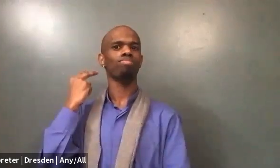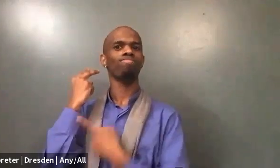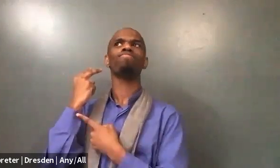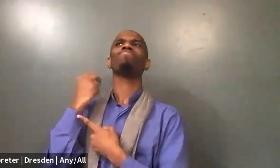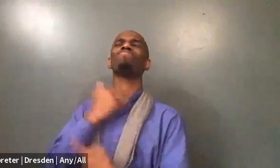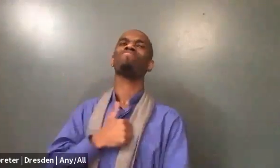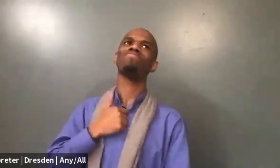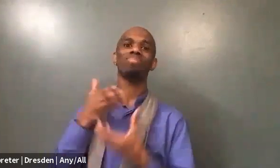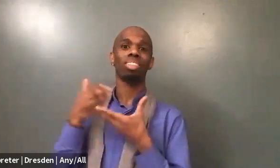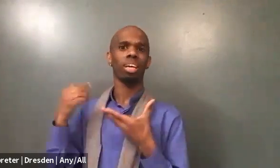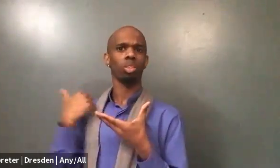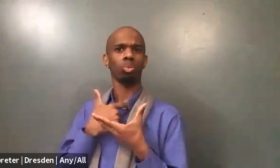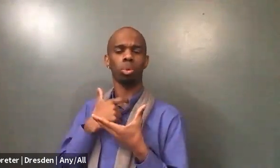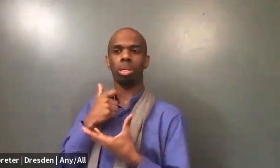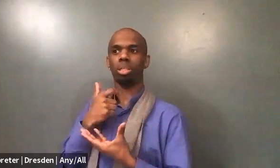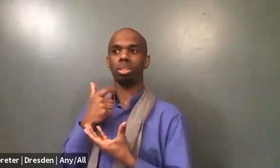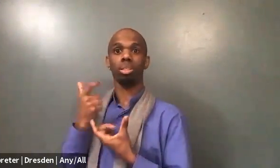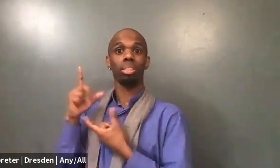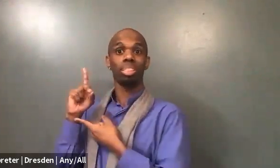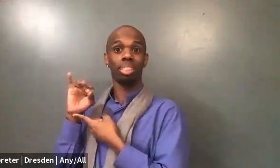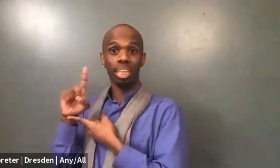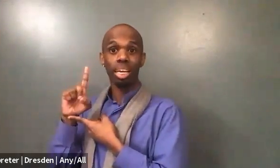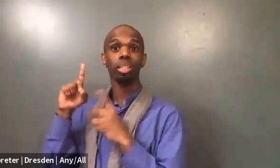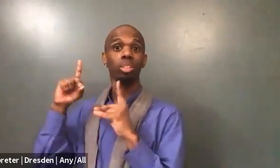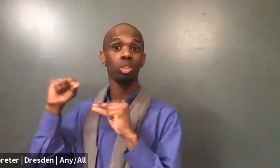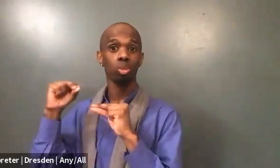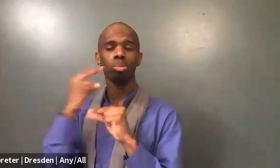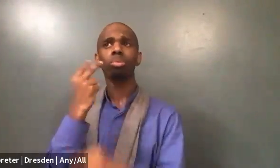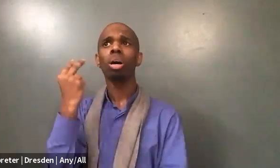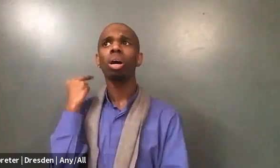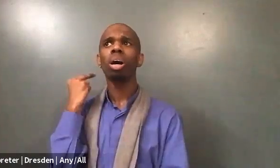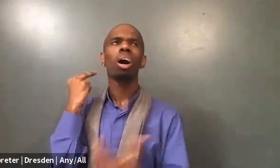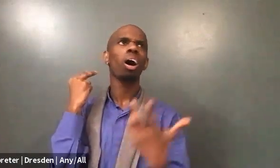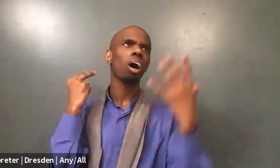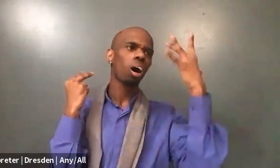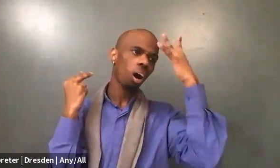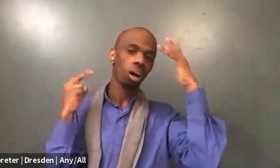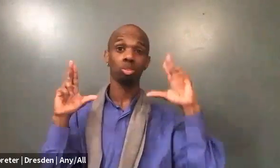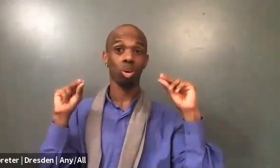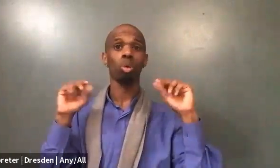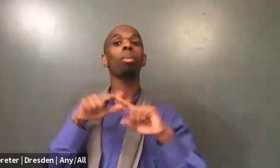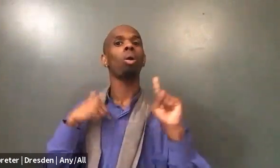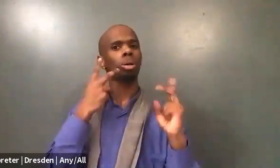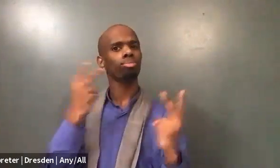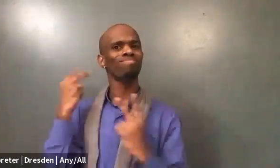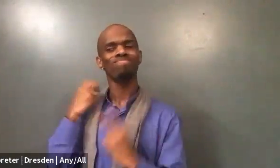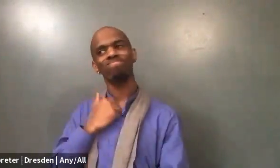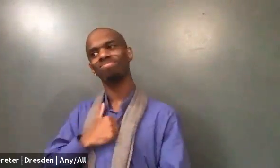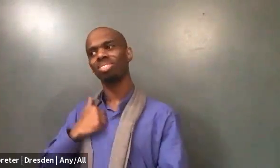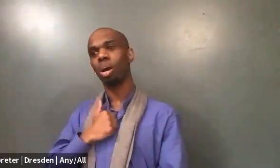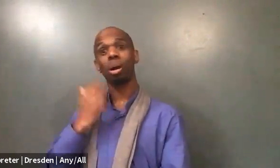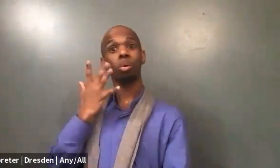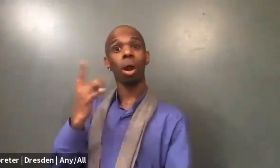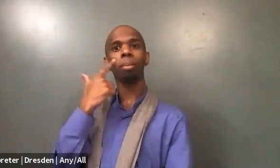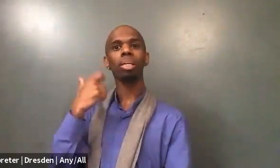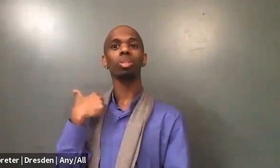situations that we when we're thinking back on, like those little instances where you're going grocery shopping and you see,